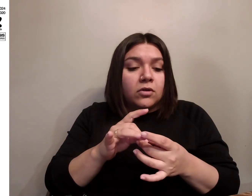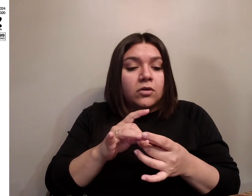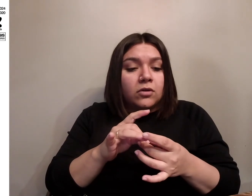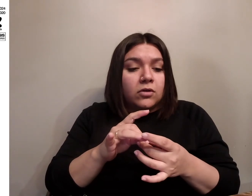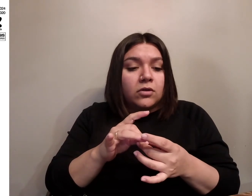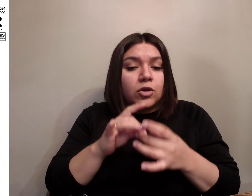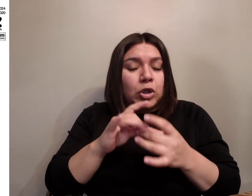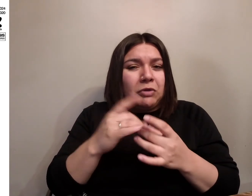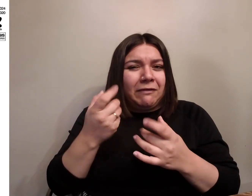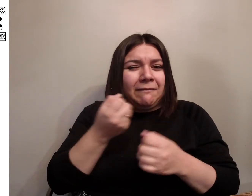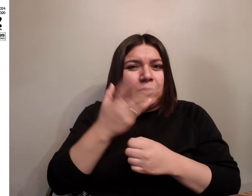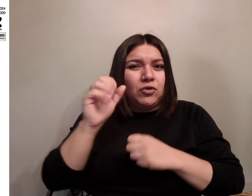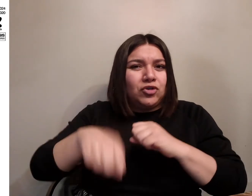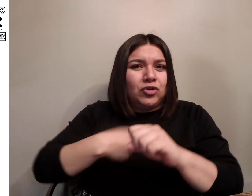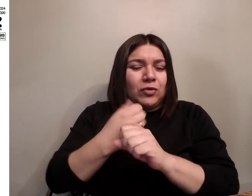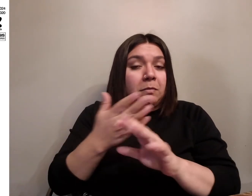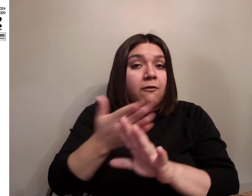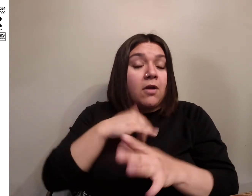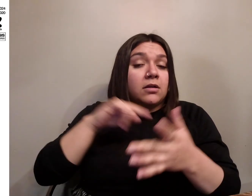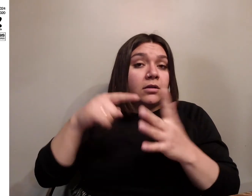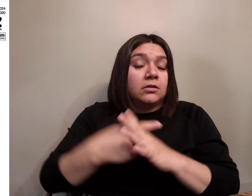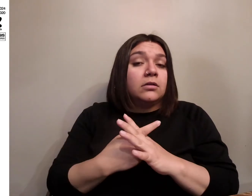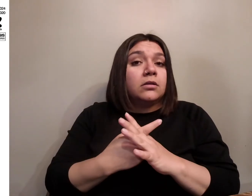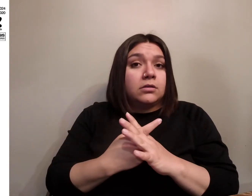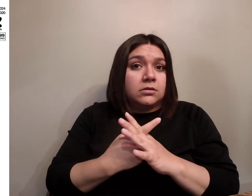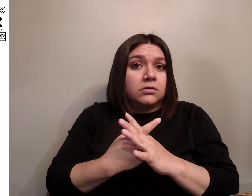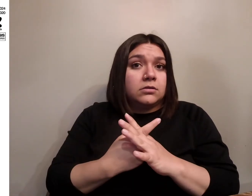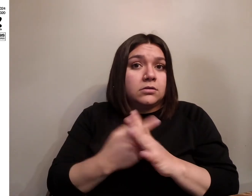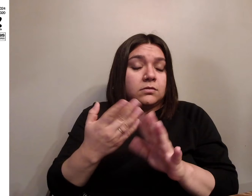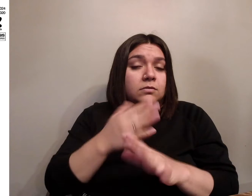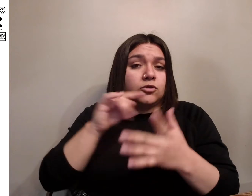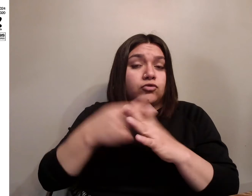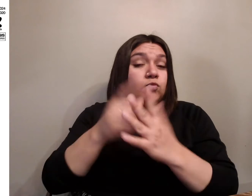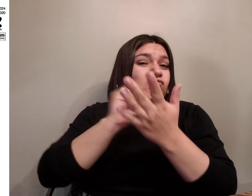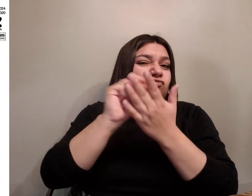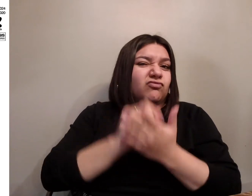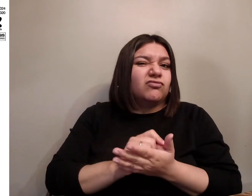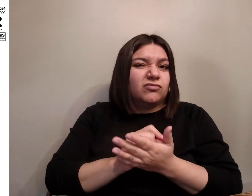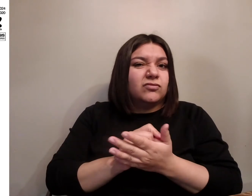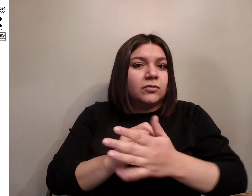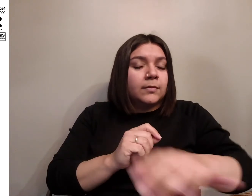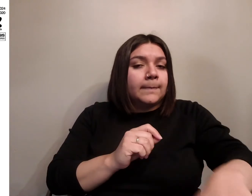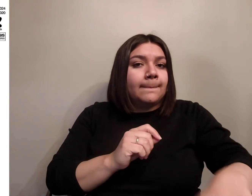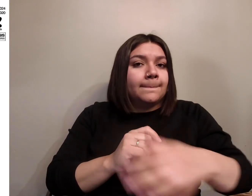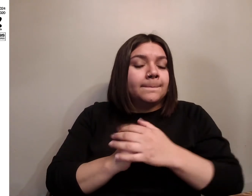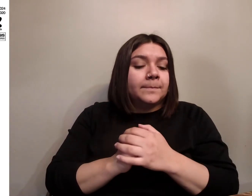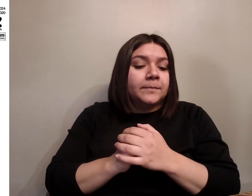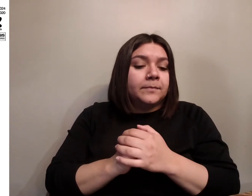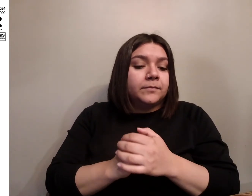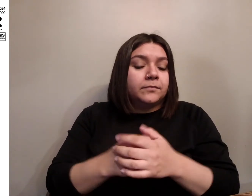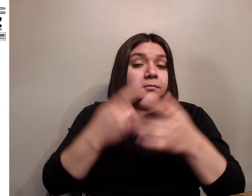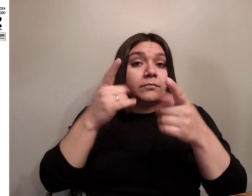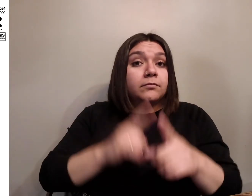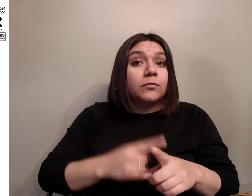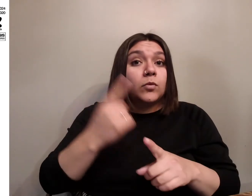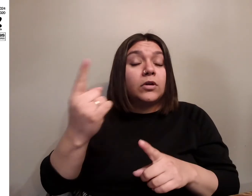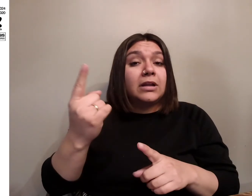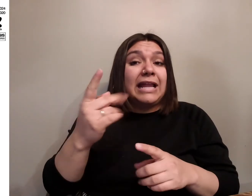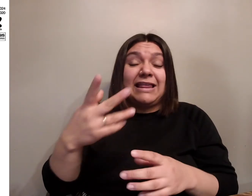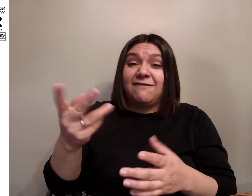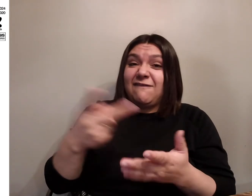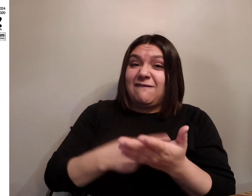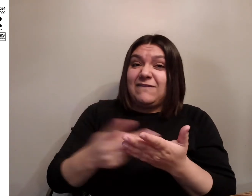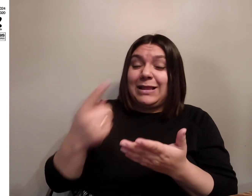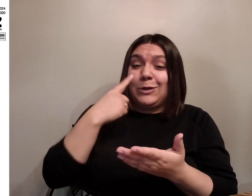to science fiction, and some years before I ever began to try to write